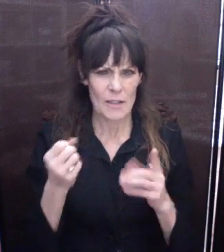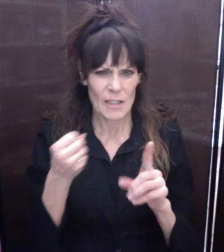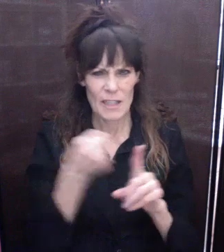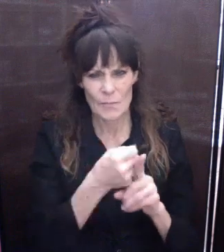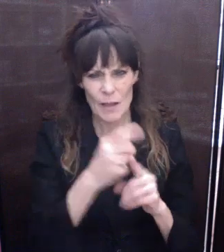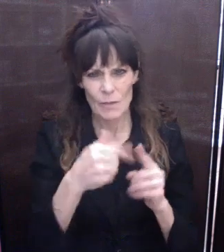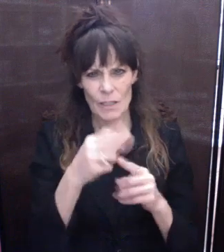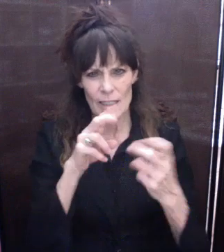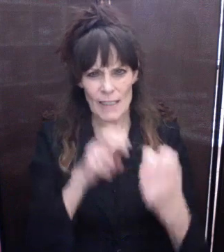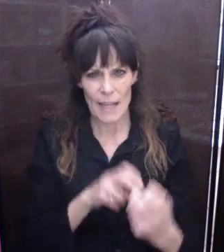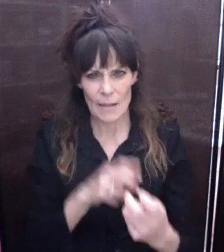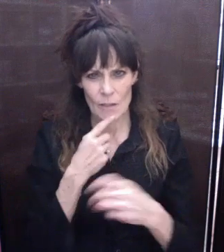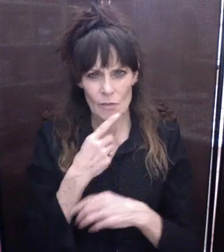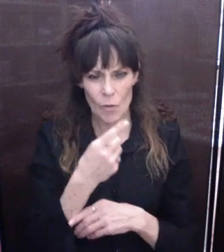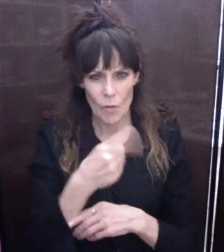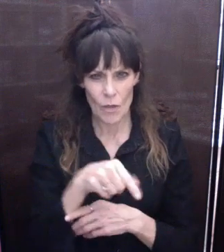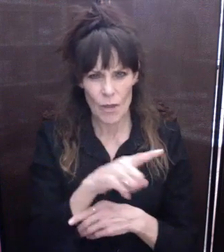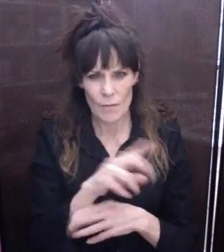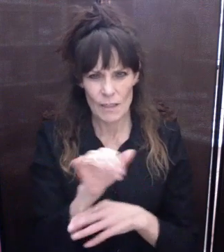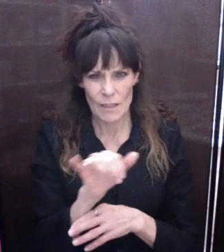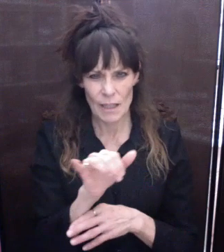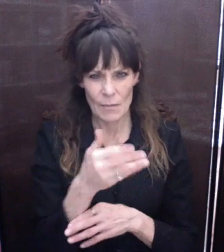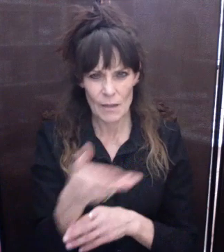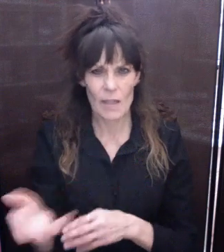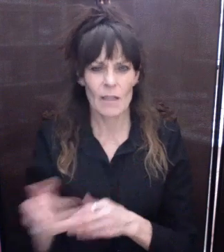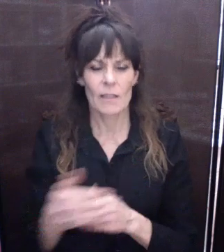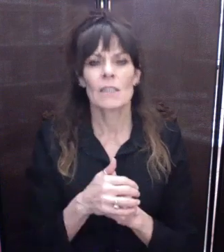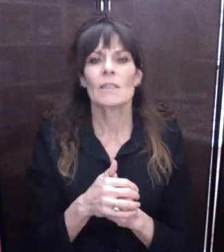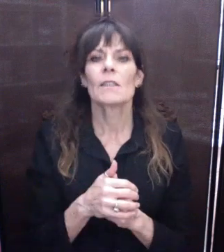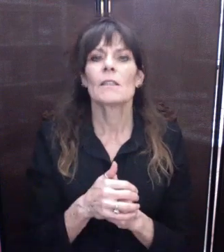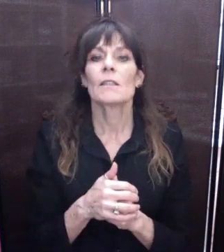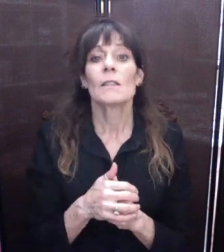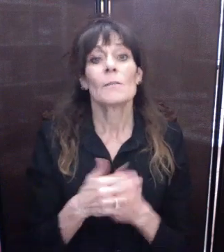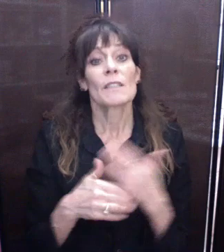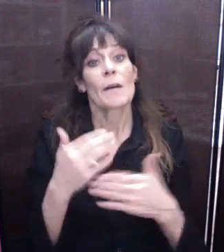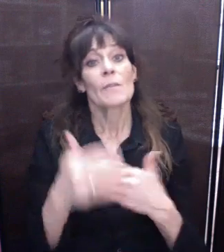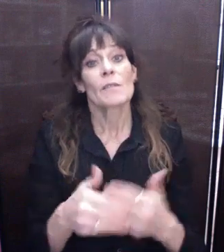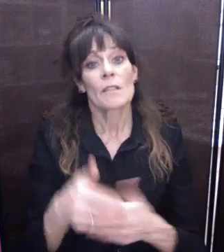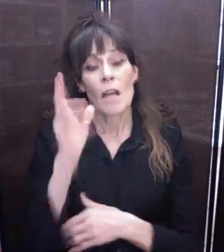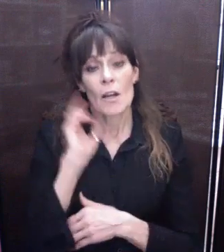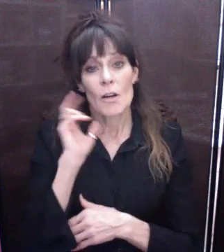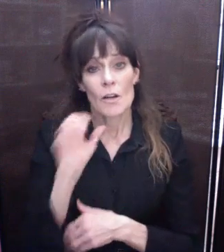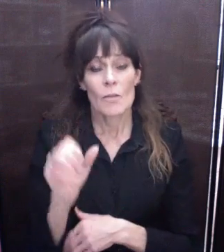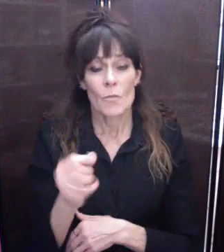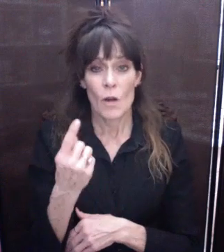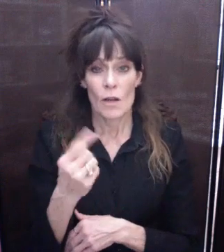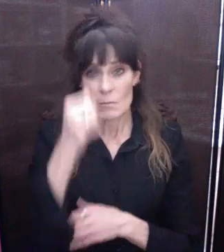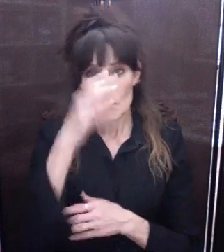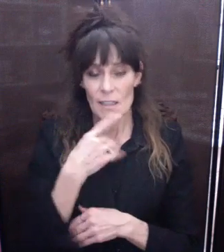down with them and told them something like that. But subsequent to that, I had heard one of the guys that I sponsored say it at my home group, and I